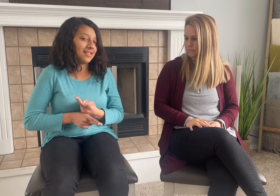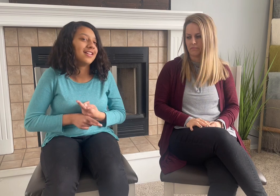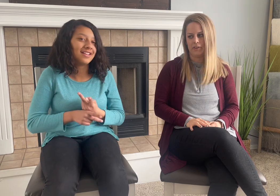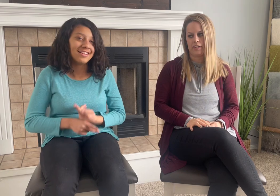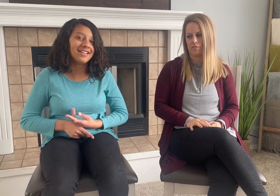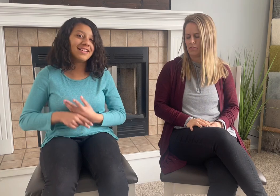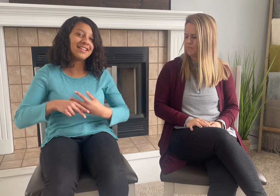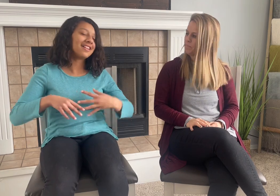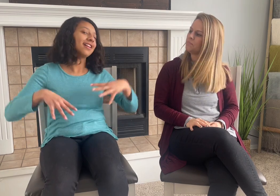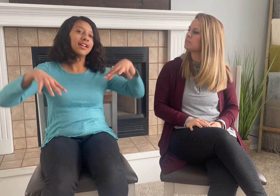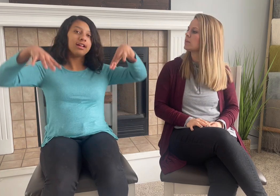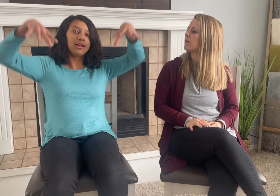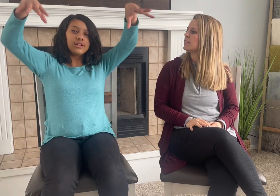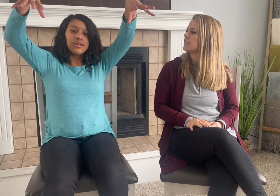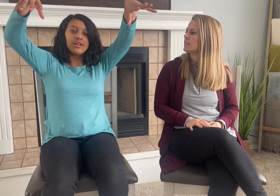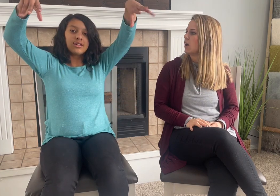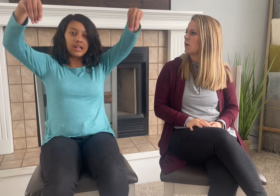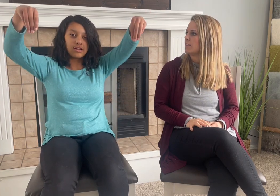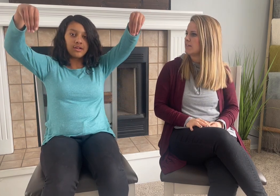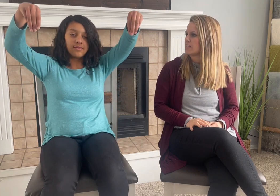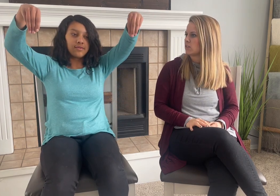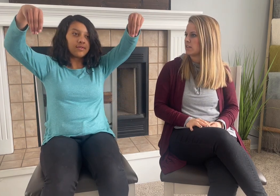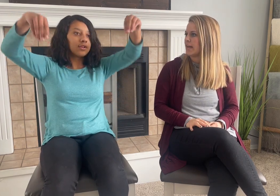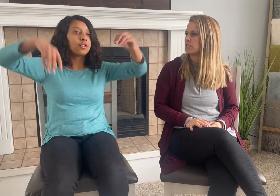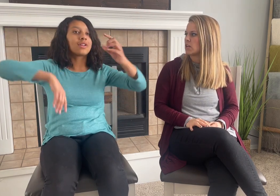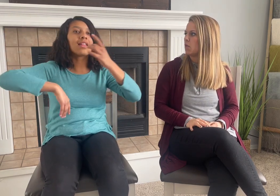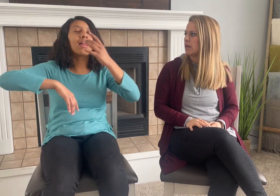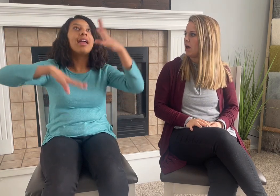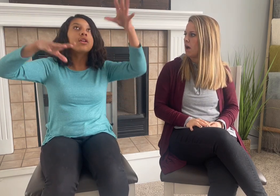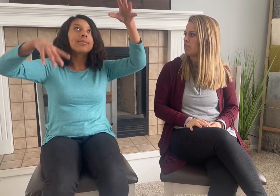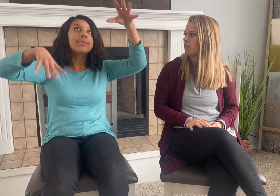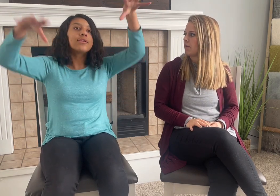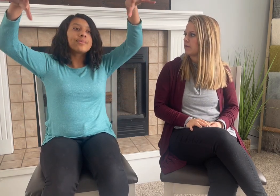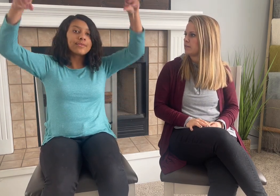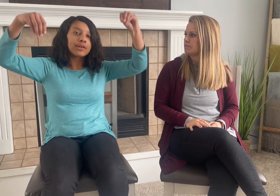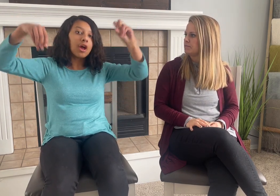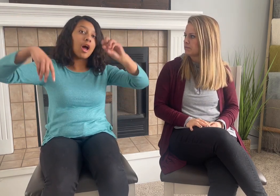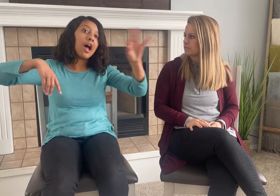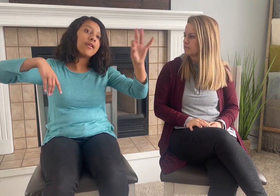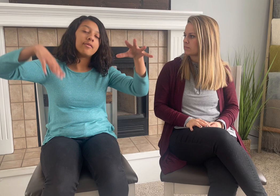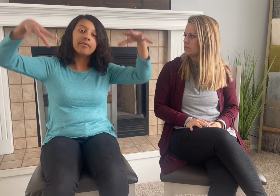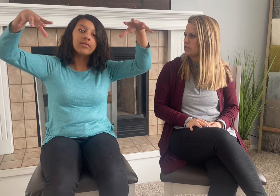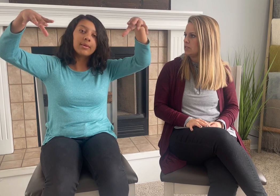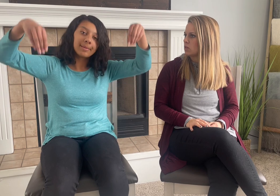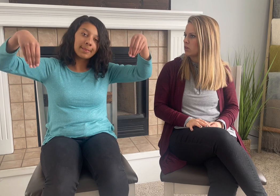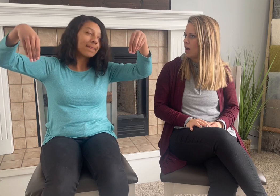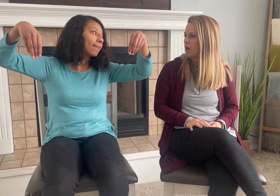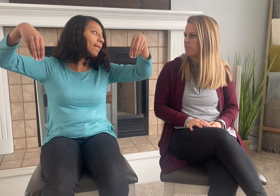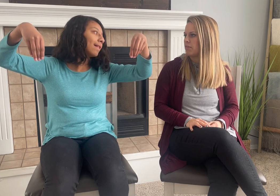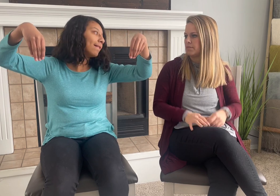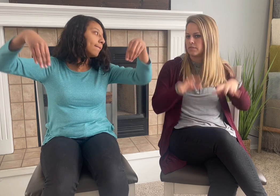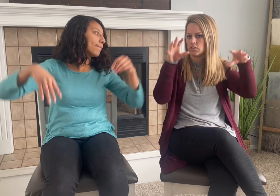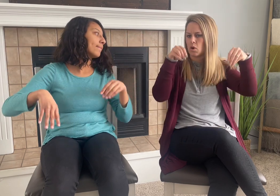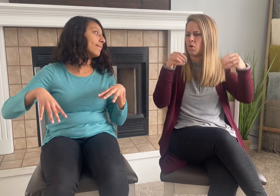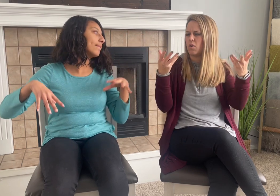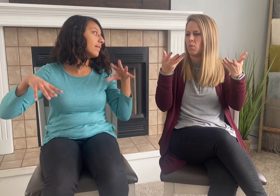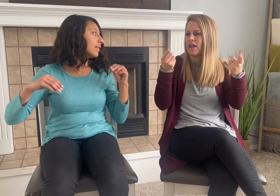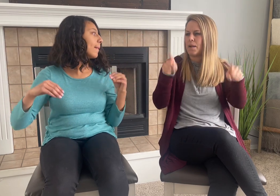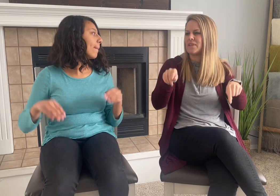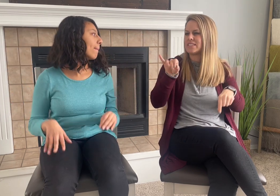Very careful. So, and then these are the lights going off. So they're off. So what happens